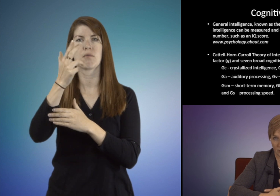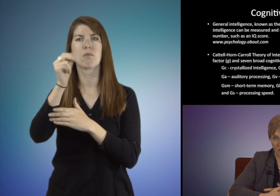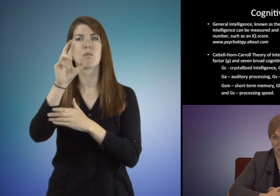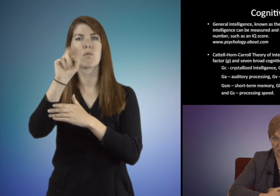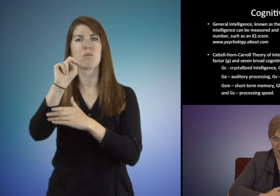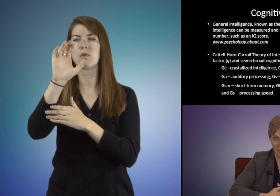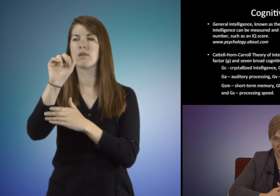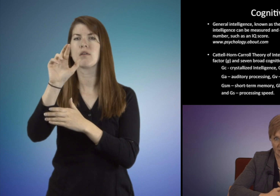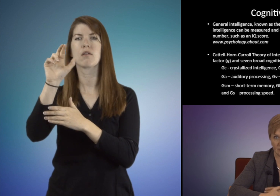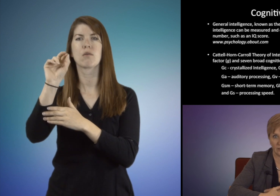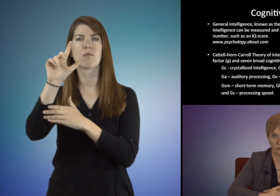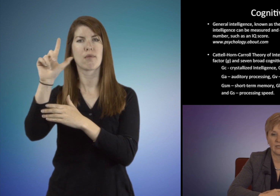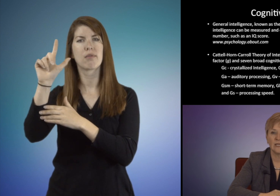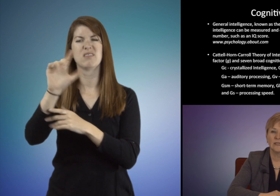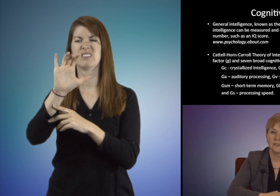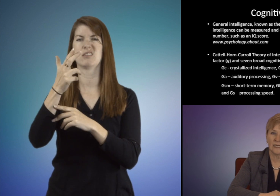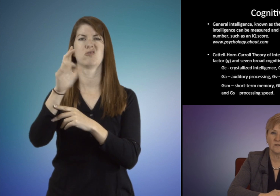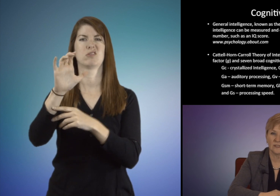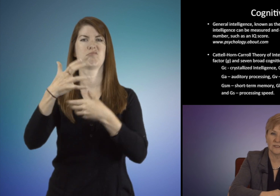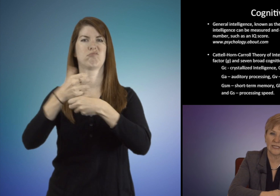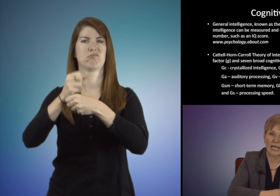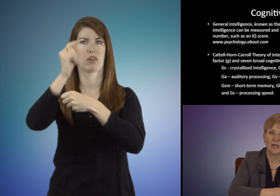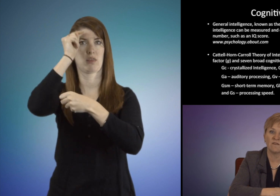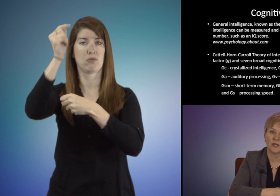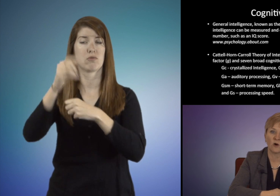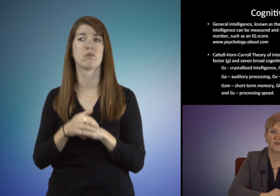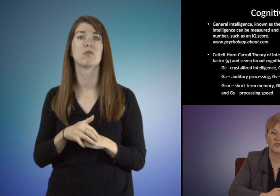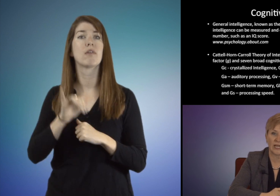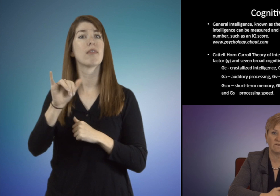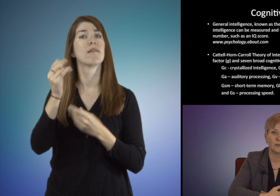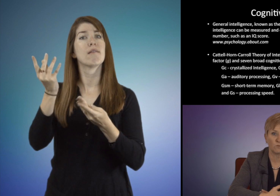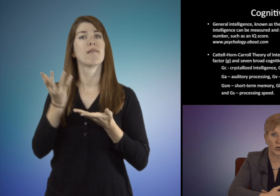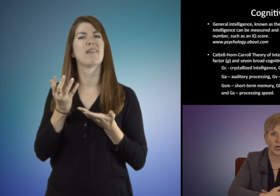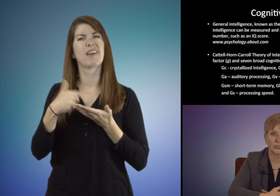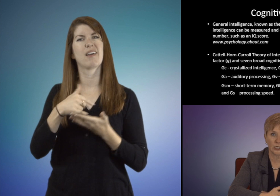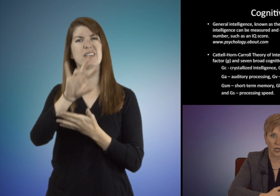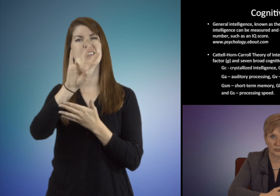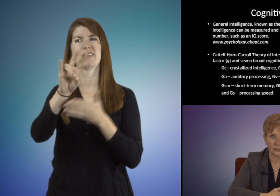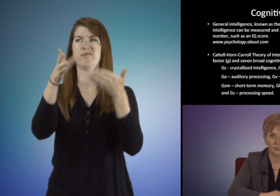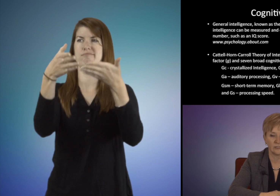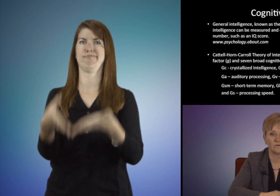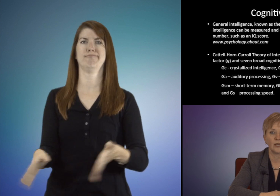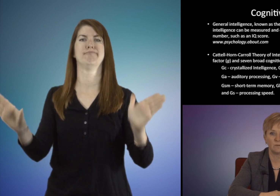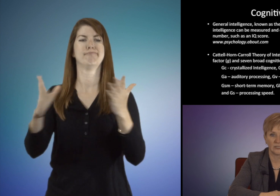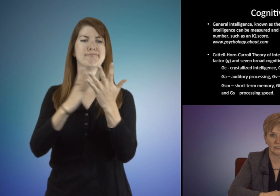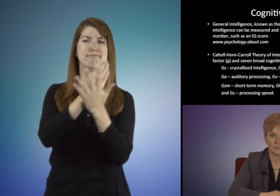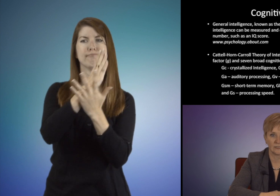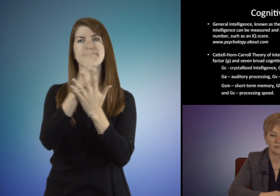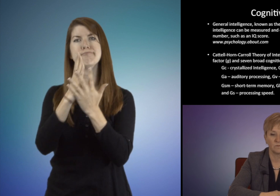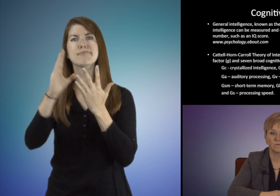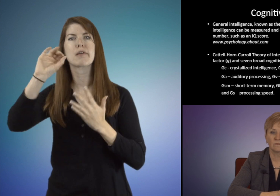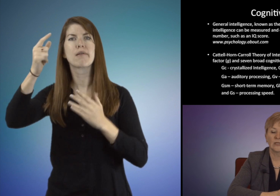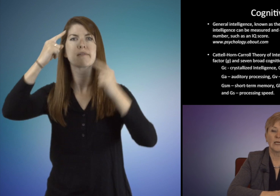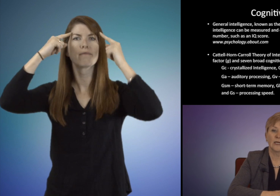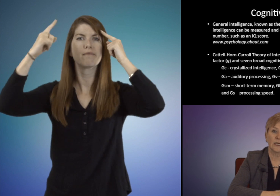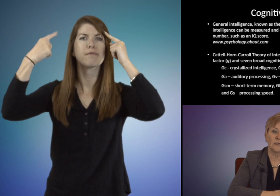Cattell-Horn-Carroll theory, the CHC theory, tells us that there are 7 broad cognitive